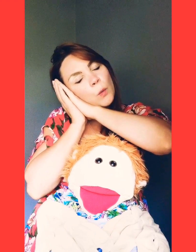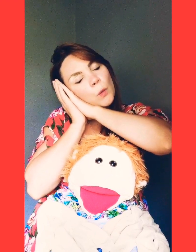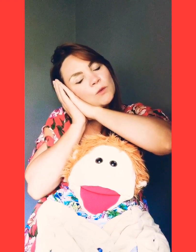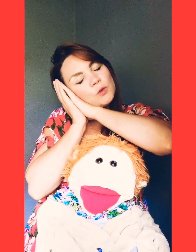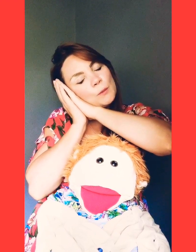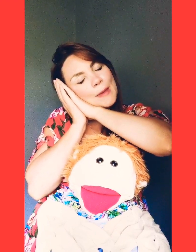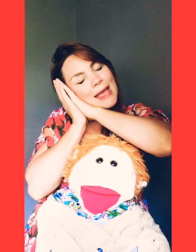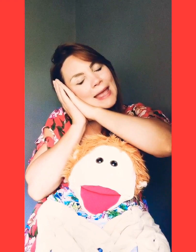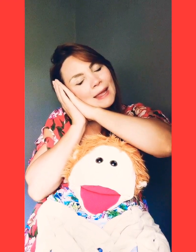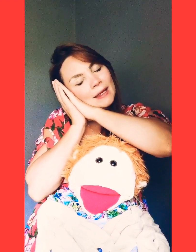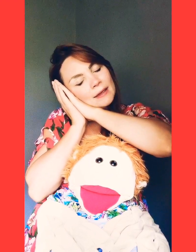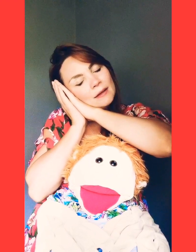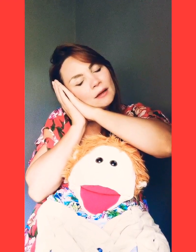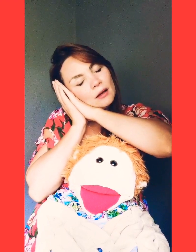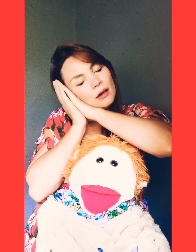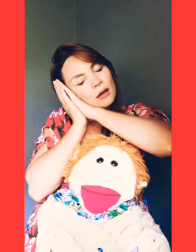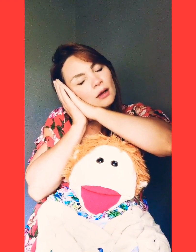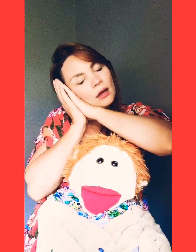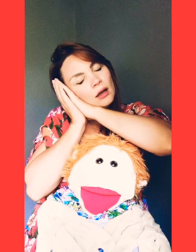sleep. To bed.